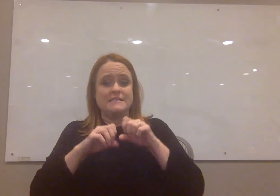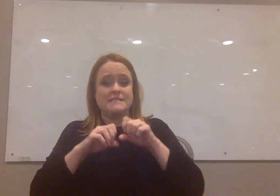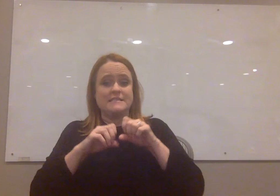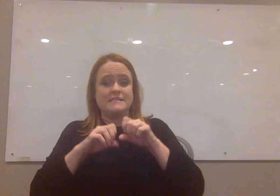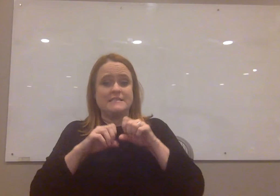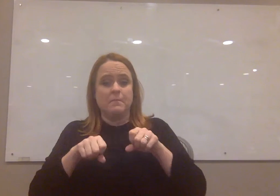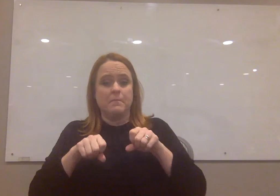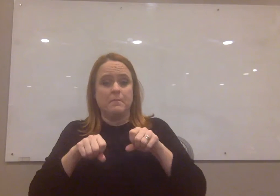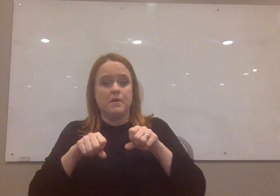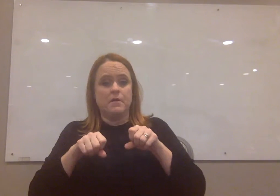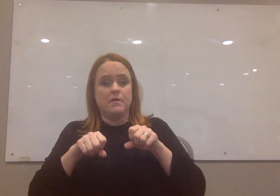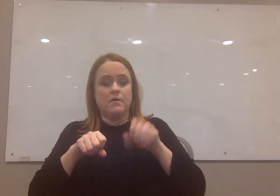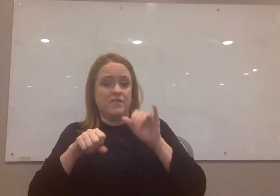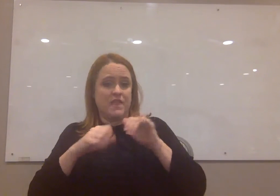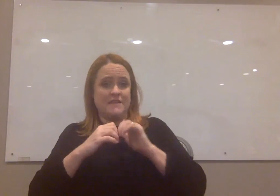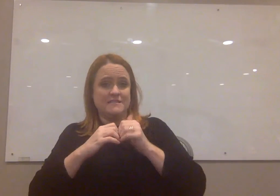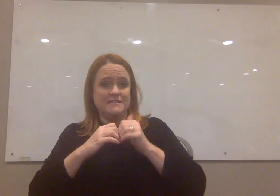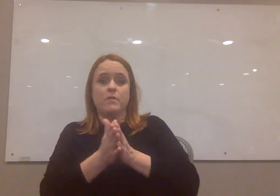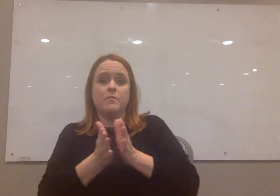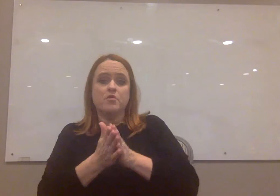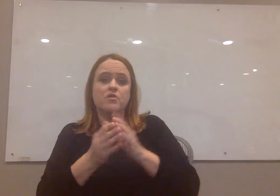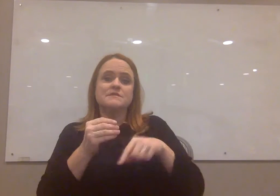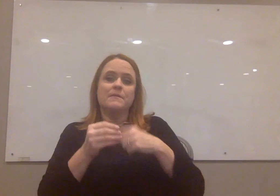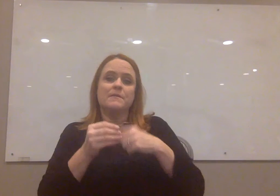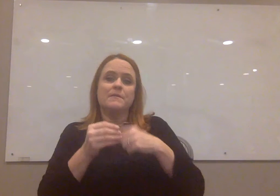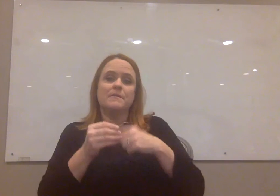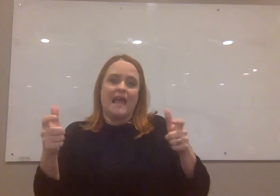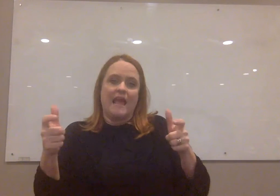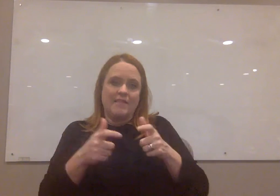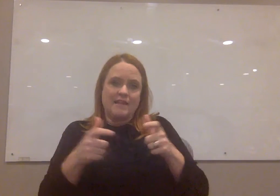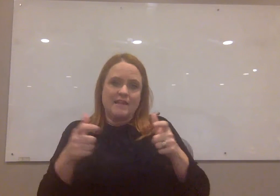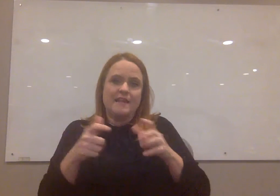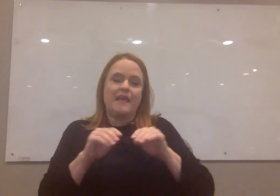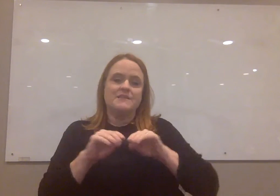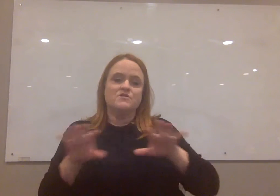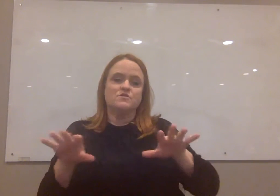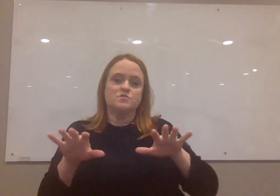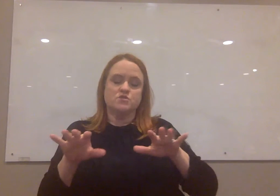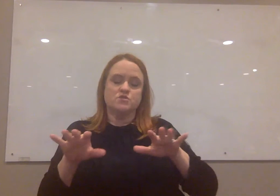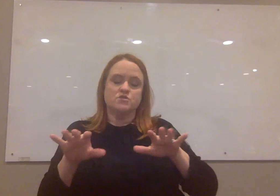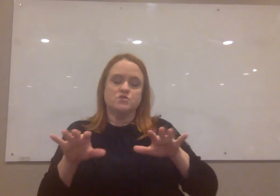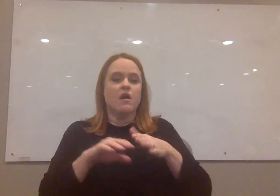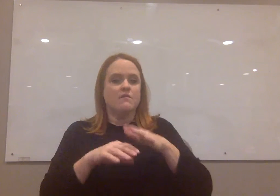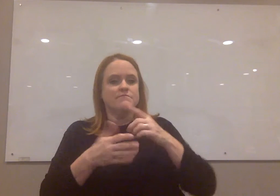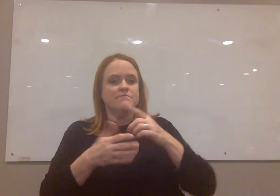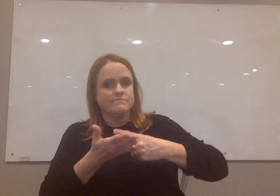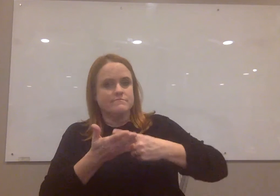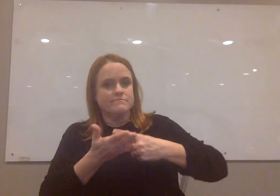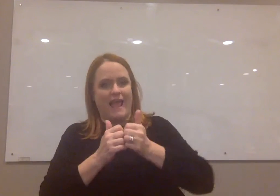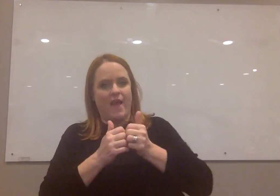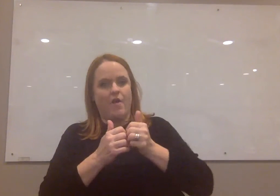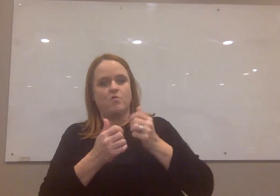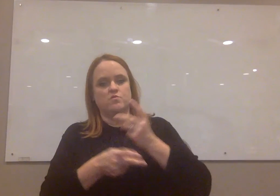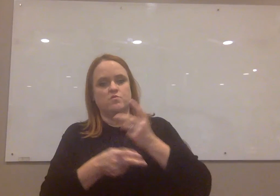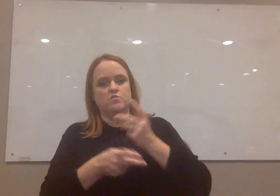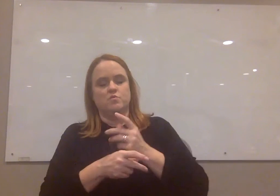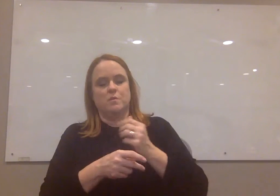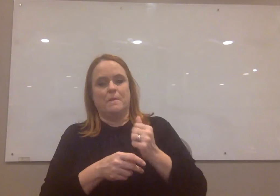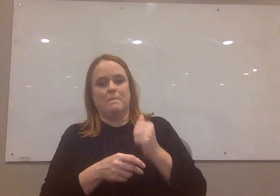the books about scaling and distribution cover how to do back pressures. Right. Or maybe you have a ticket Exactly. system of like, you have 5